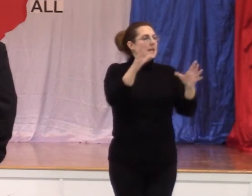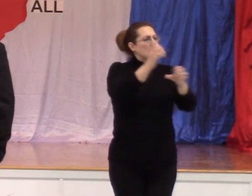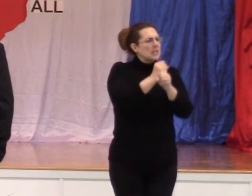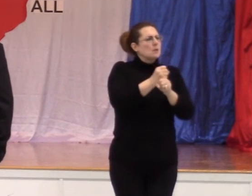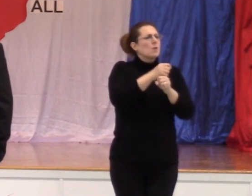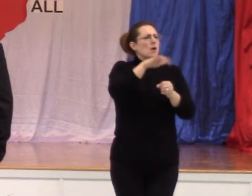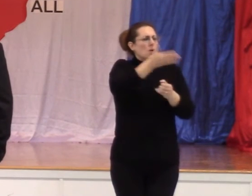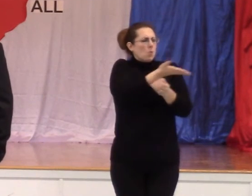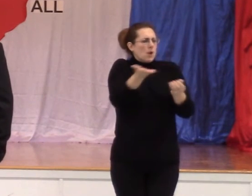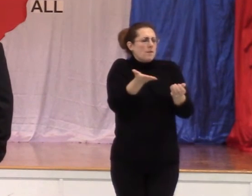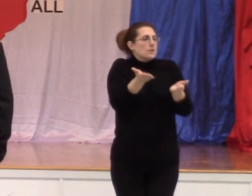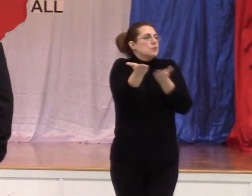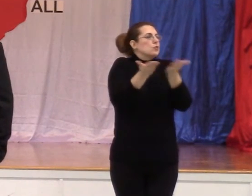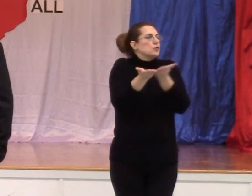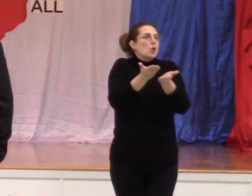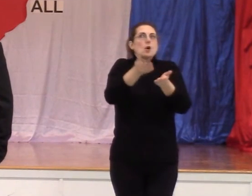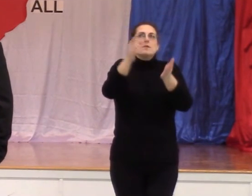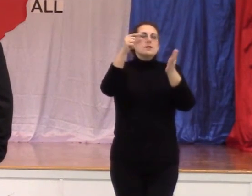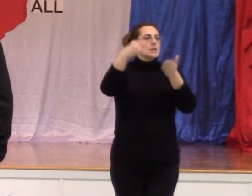gospel.